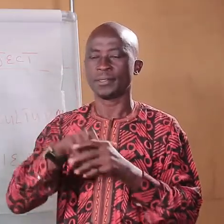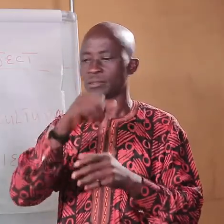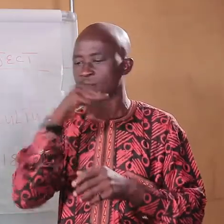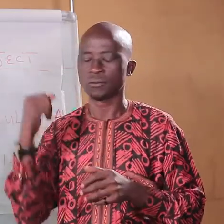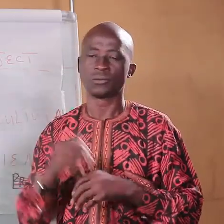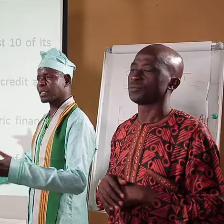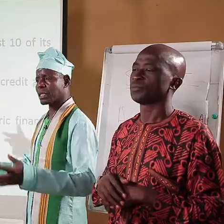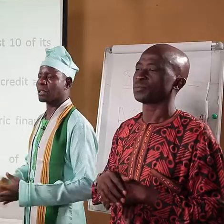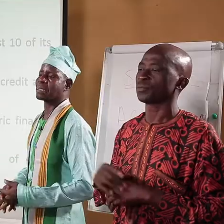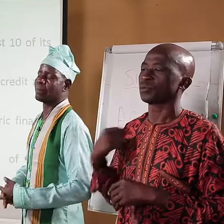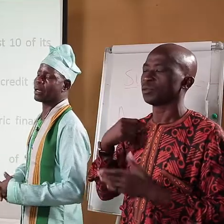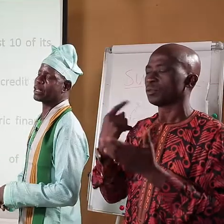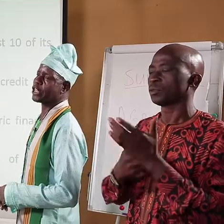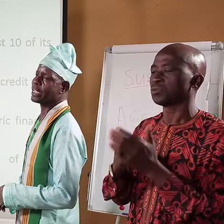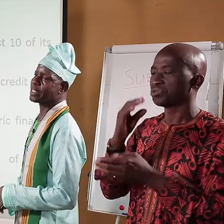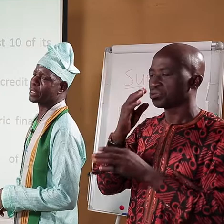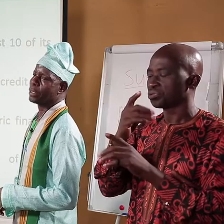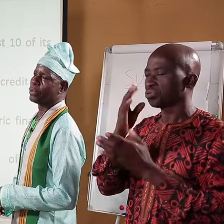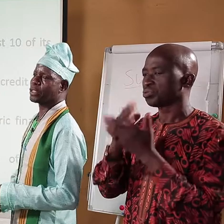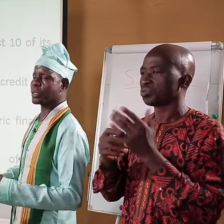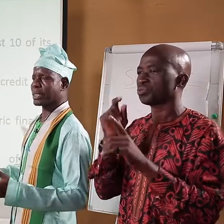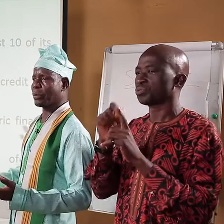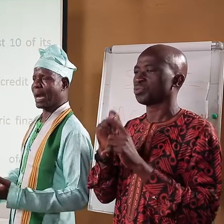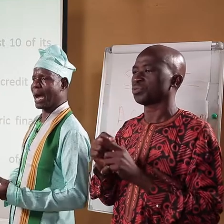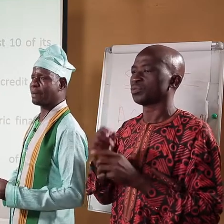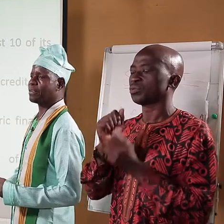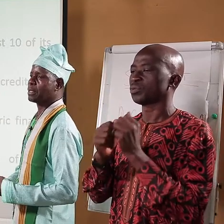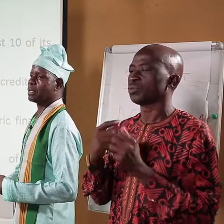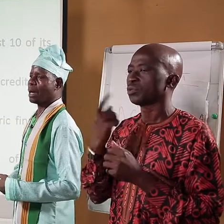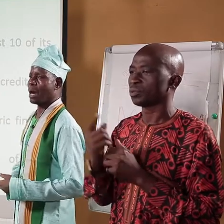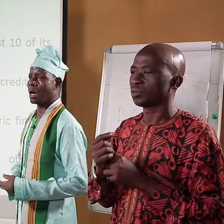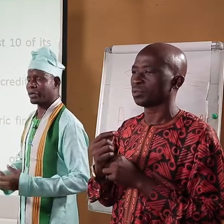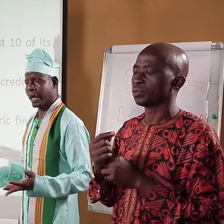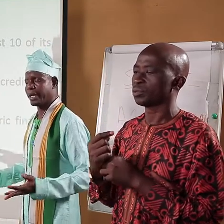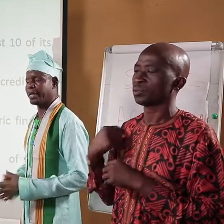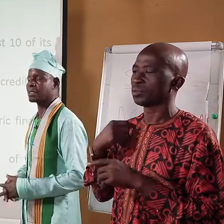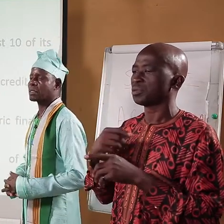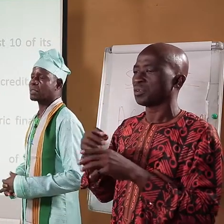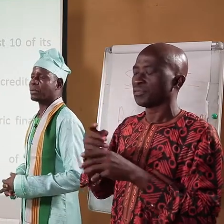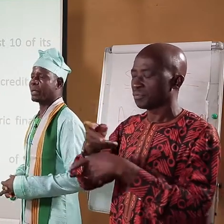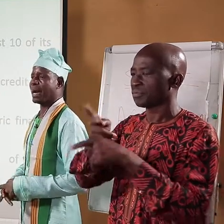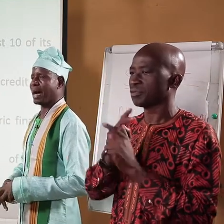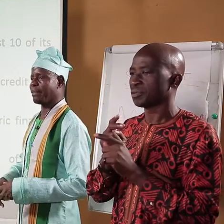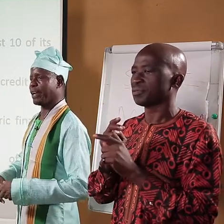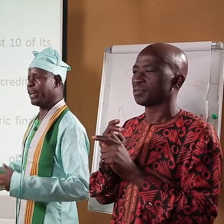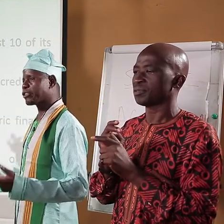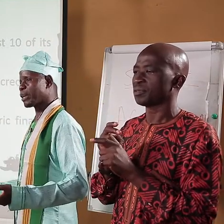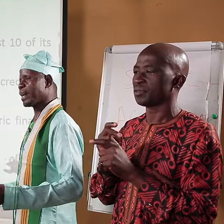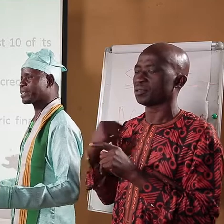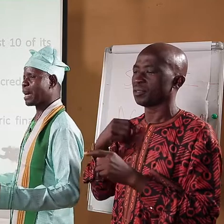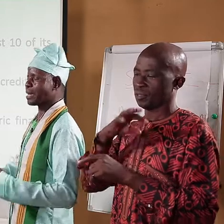agriculture. We discussed some terminologies, which we say we have credit, we